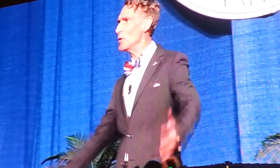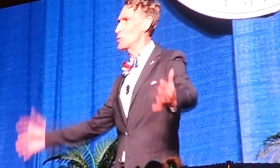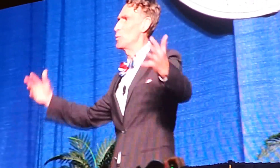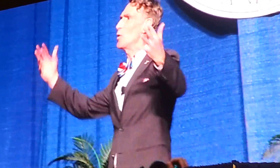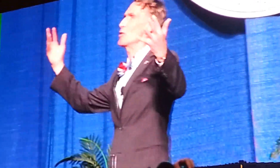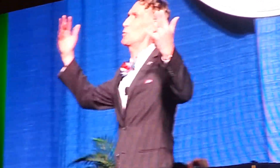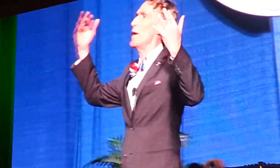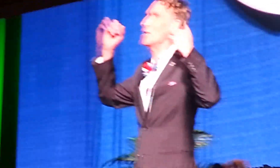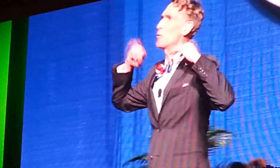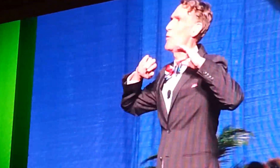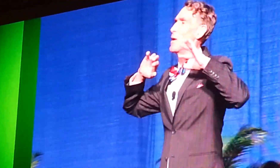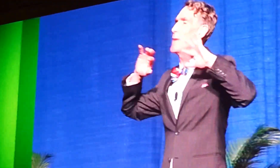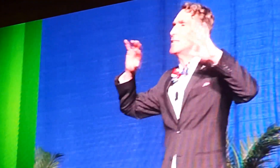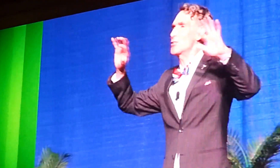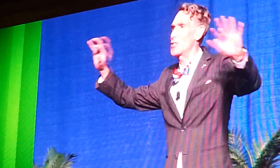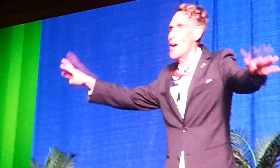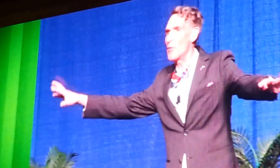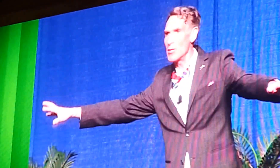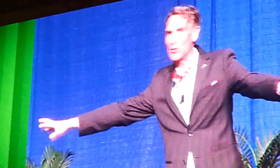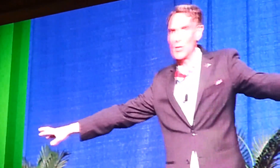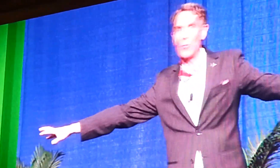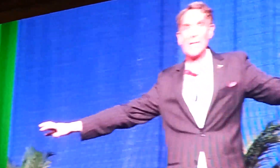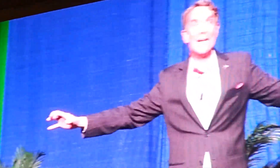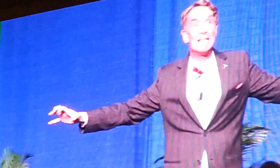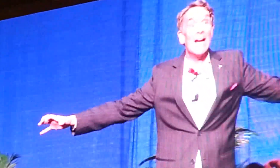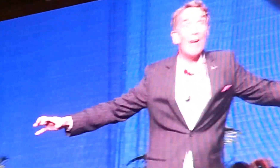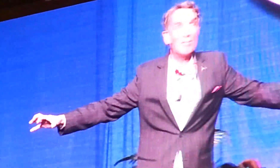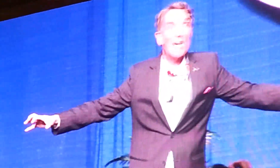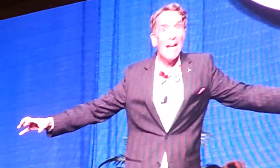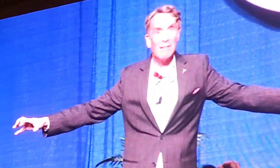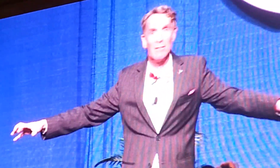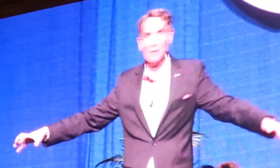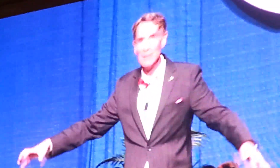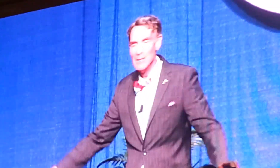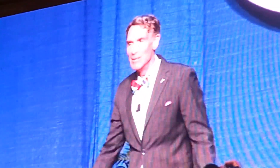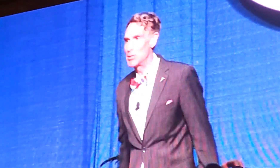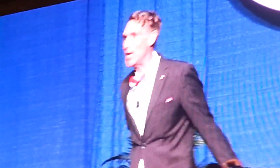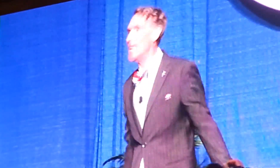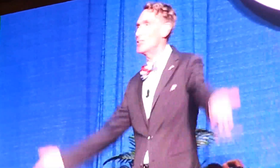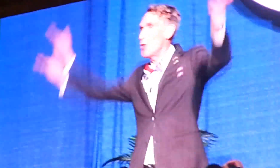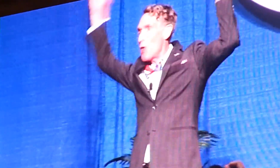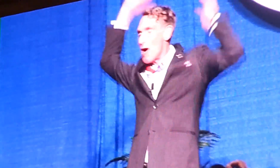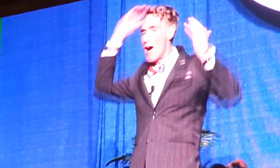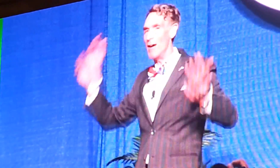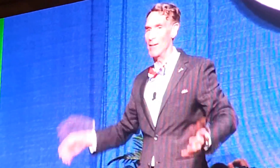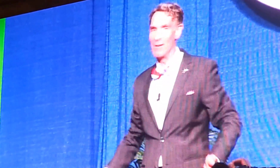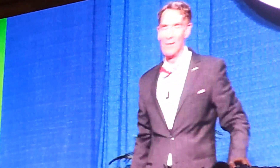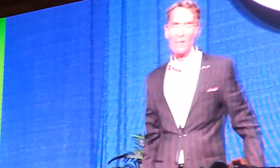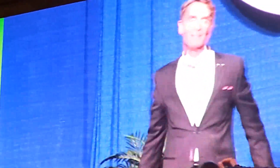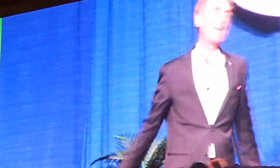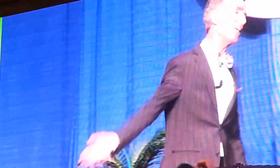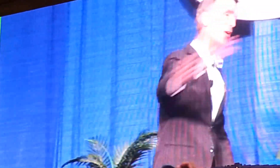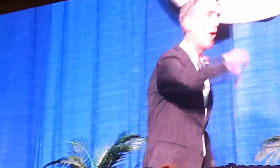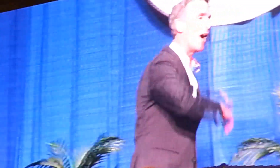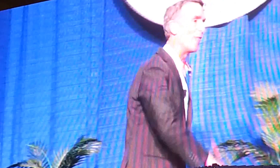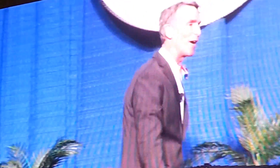to explore space, we want to make discoveries so that we can, dare I say it, change the world!